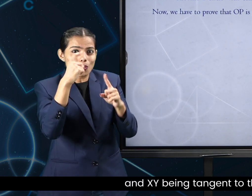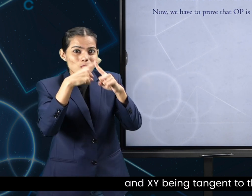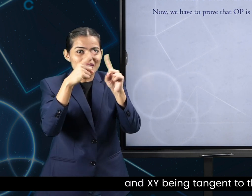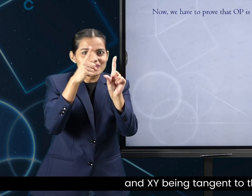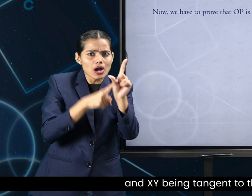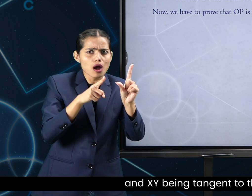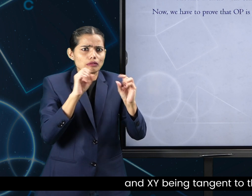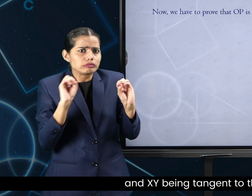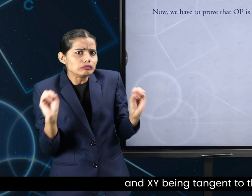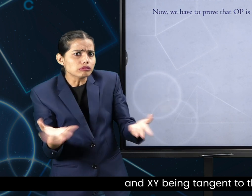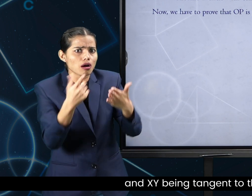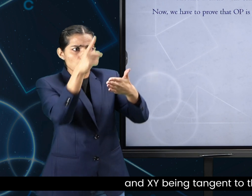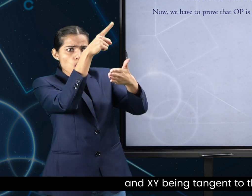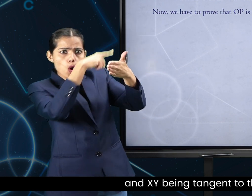at point P.